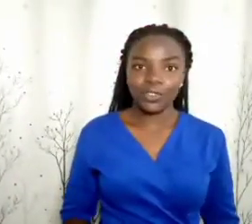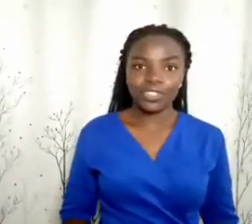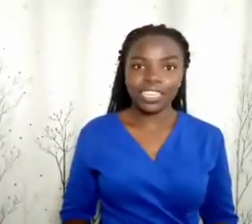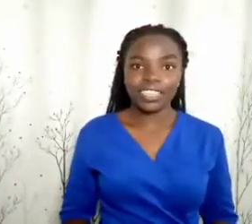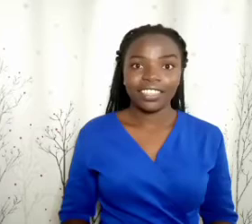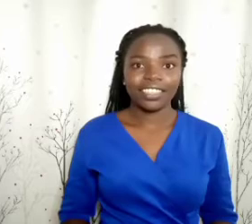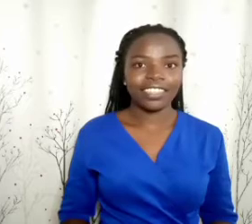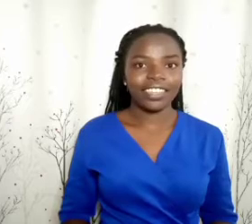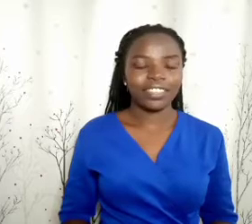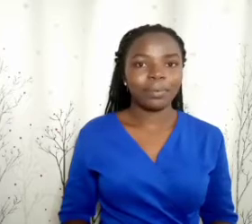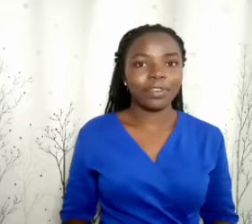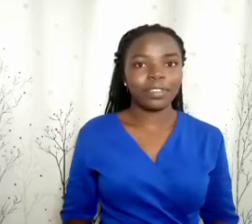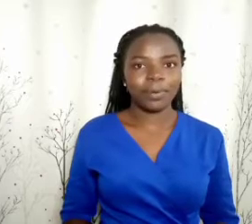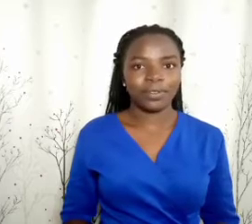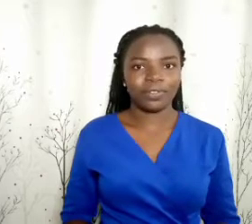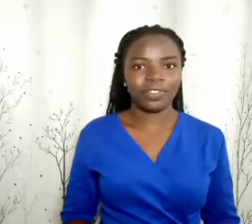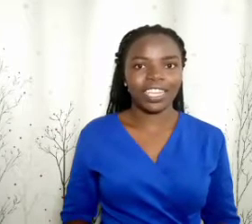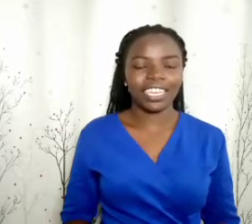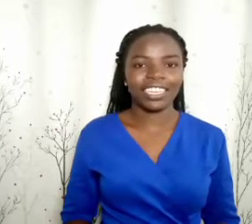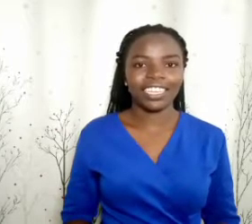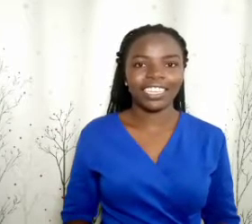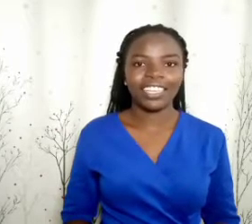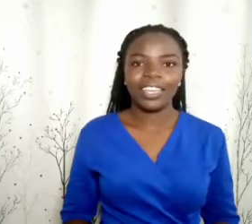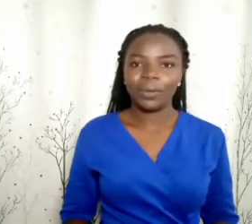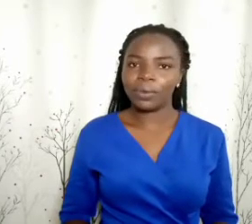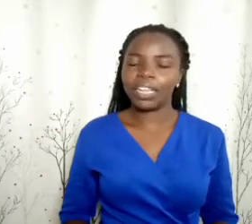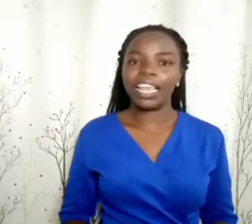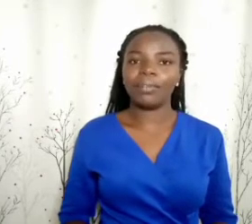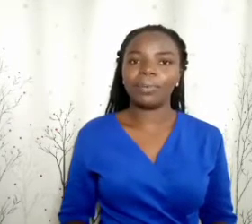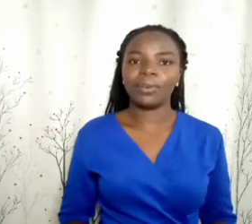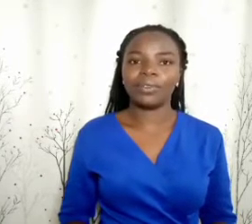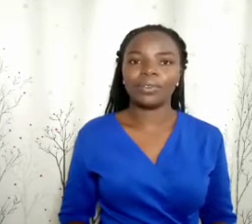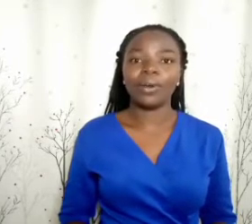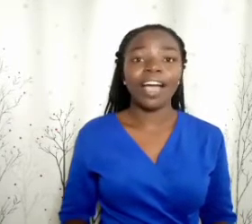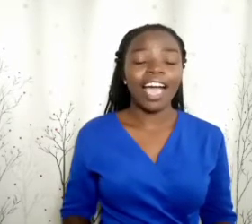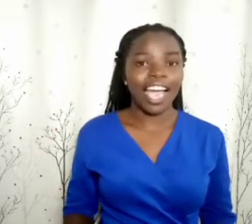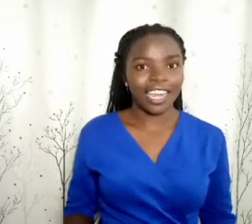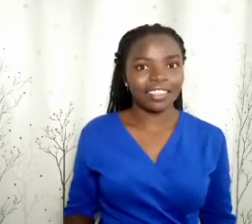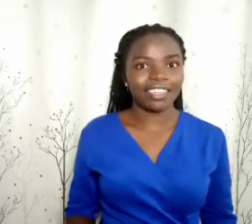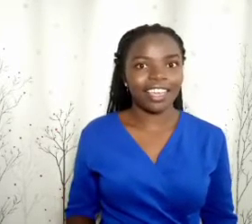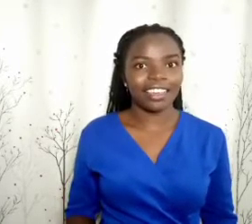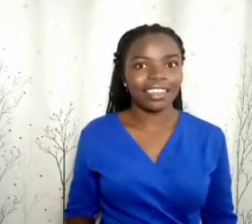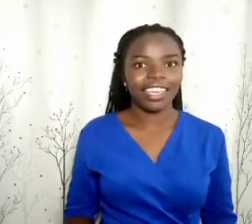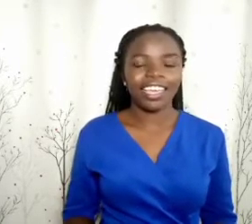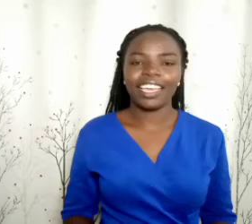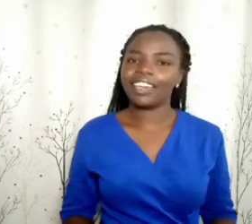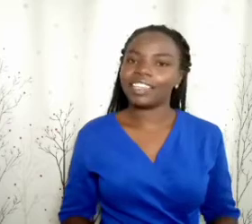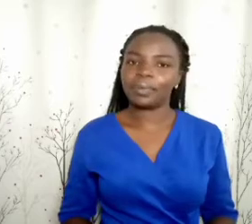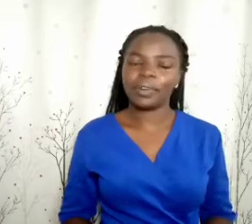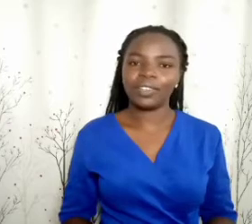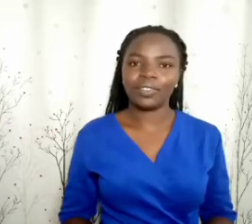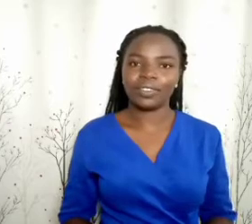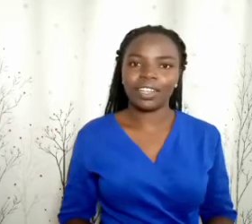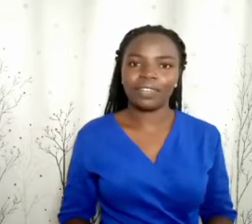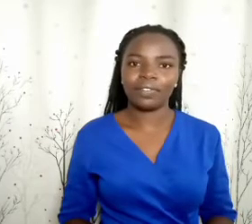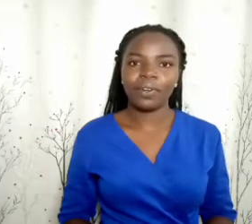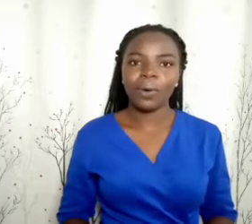Using these principles of signing will help you to understand and express yourself